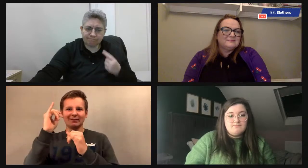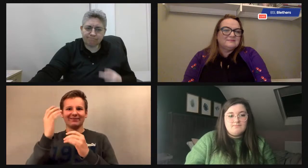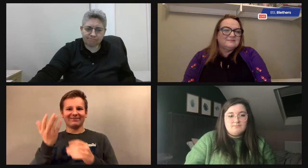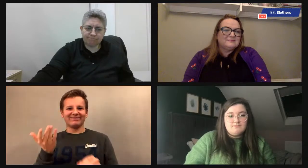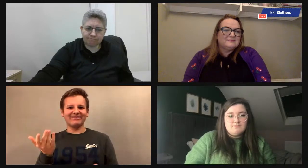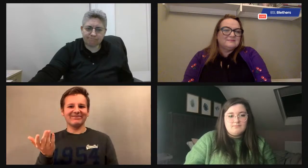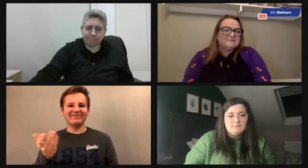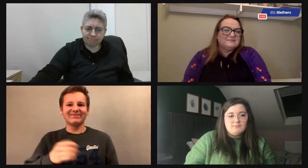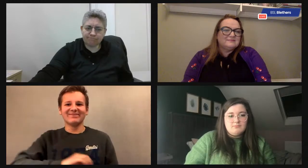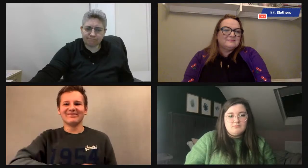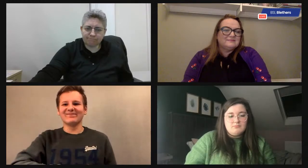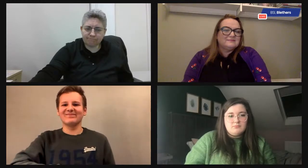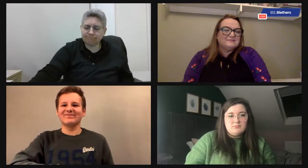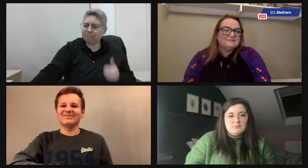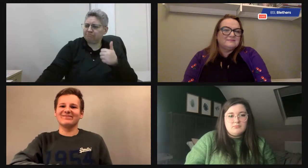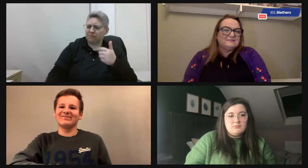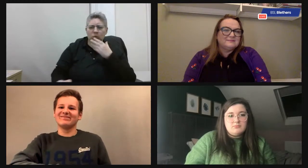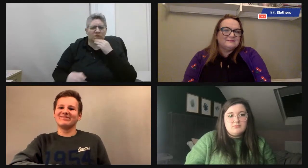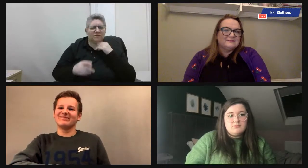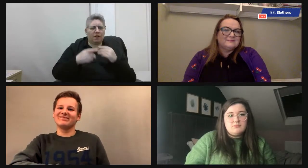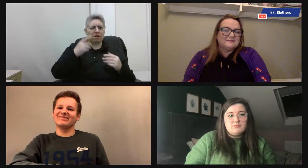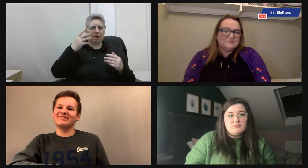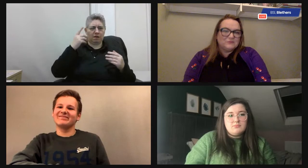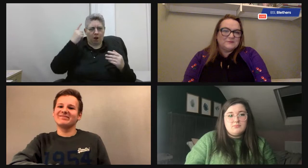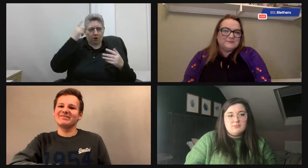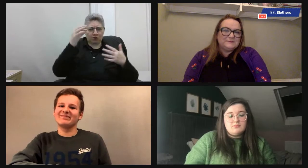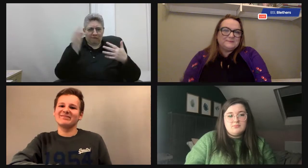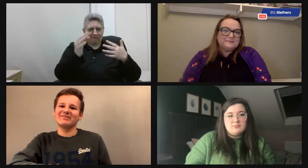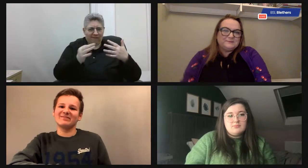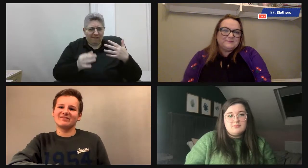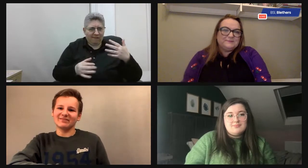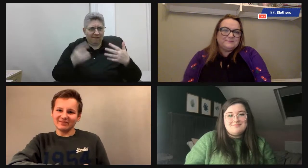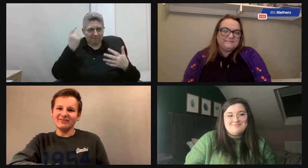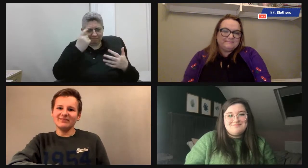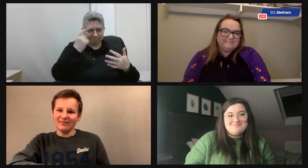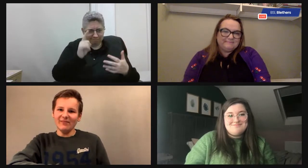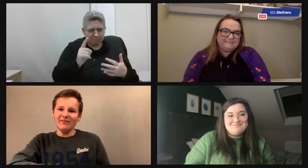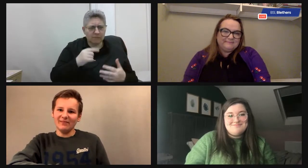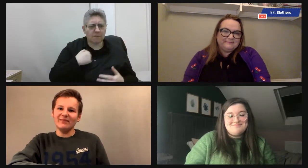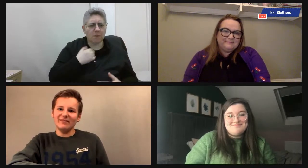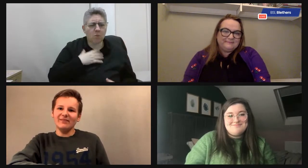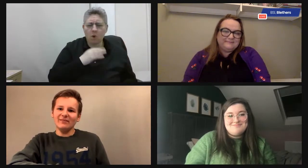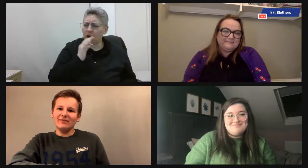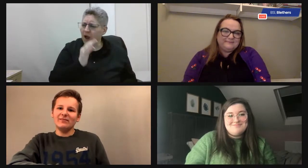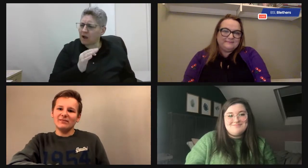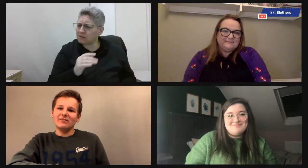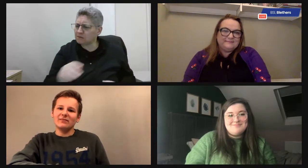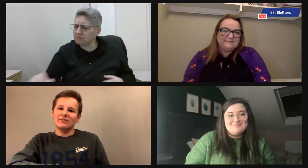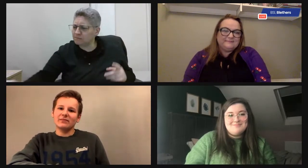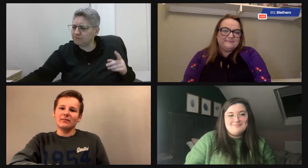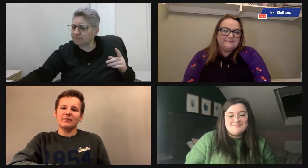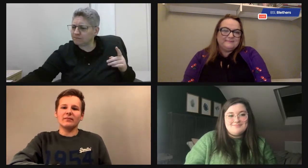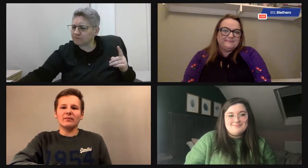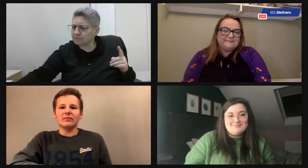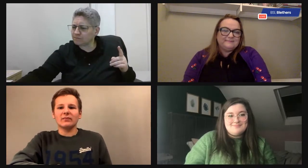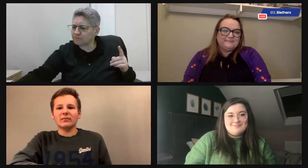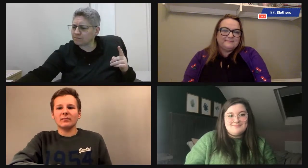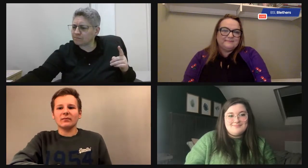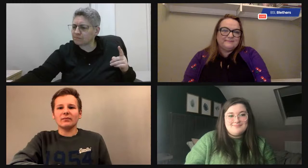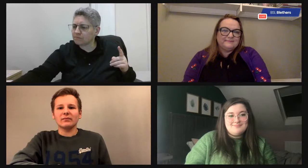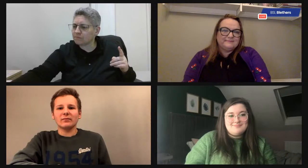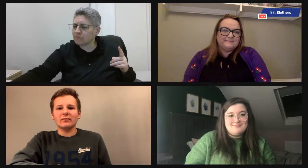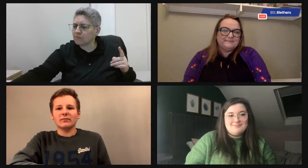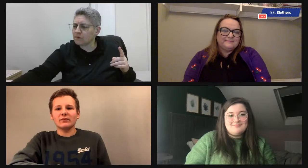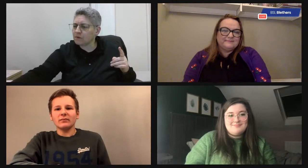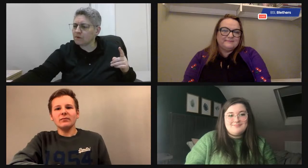things, without any sort of negativity. And that comes with education too. Plenty of food for thought